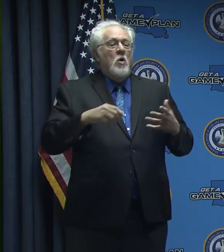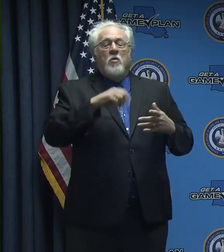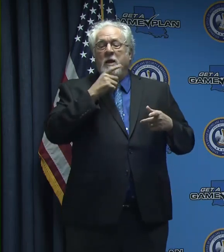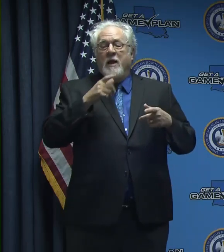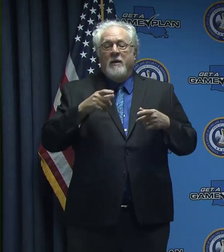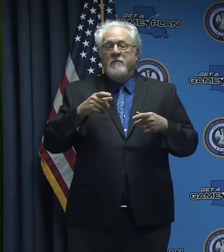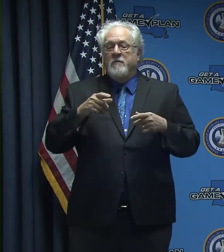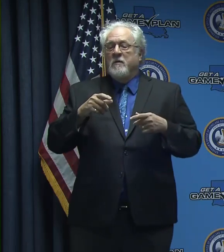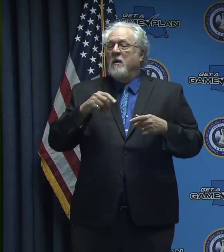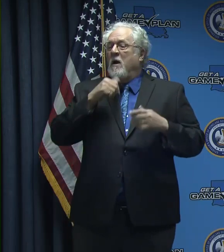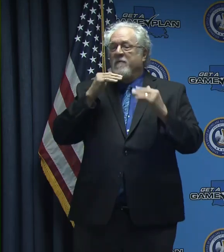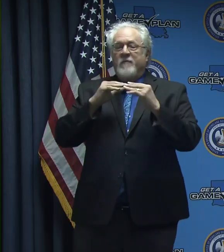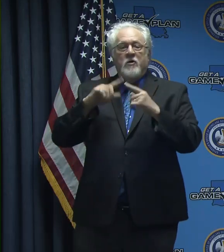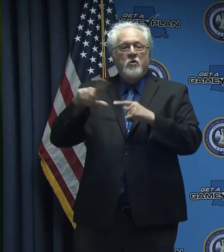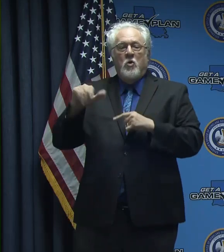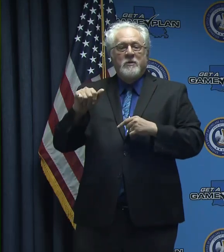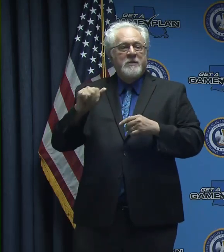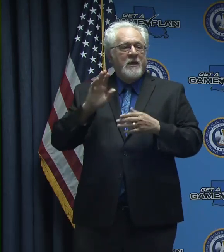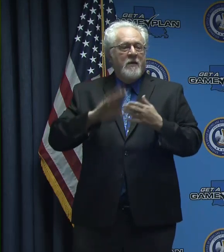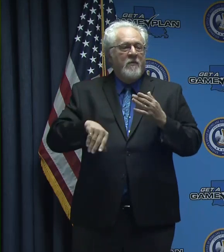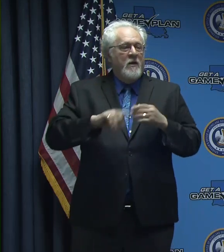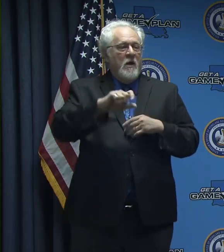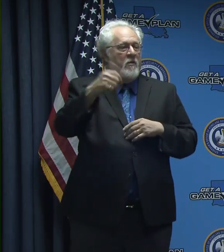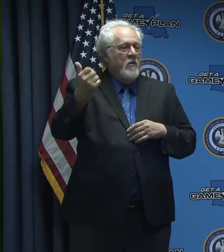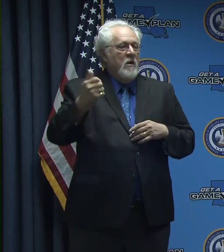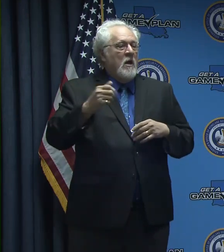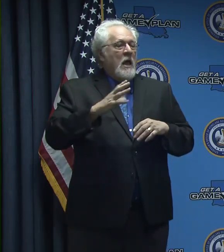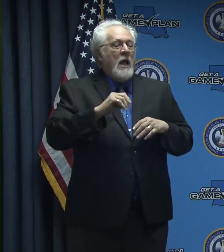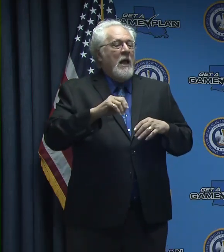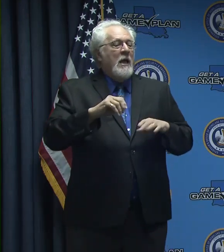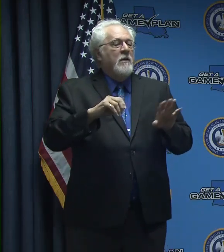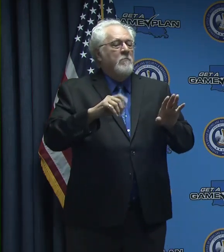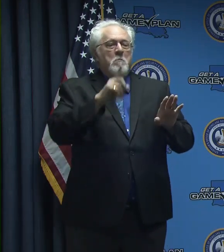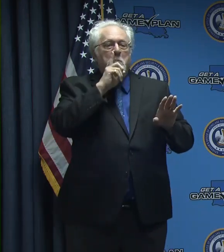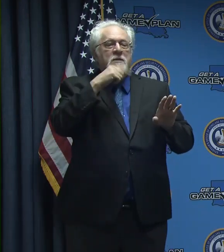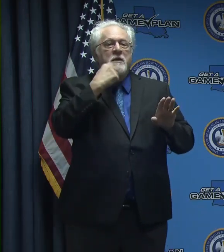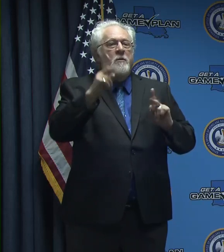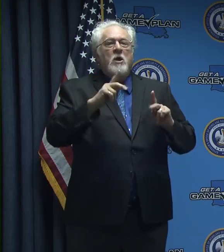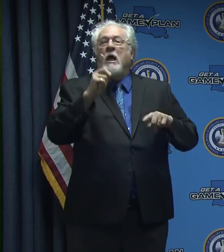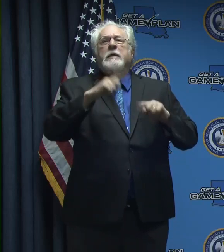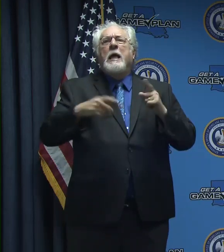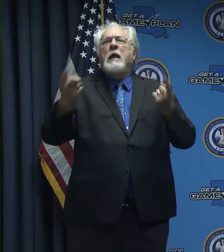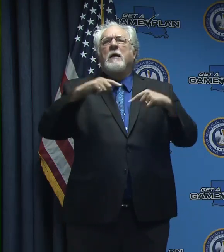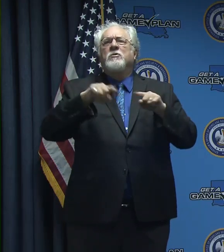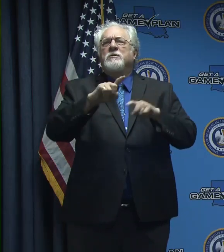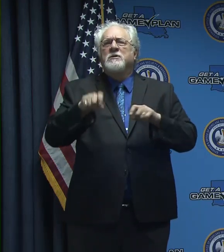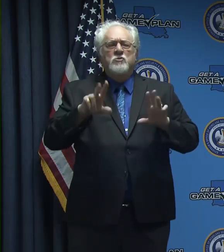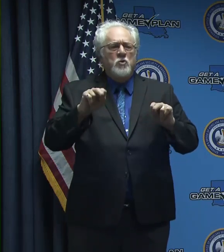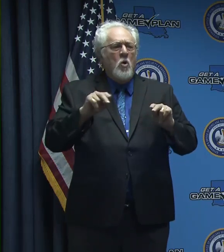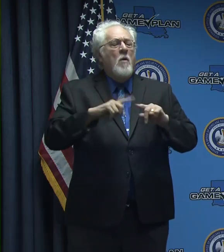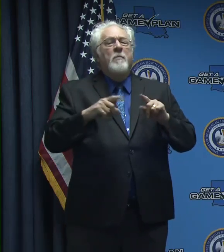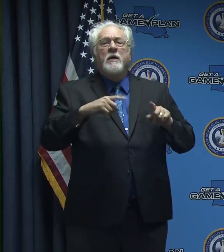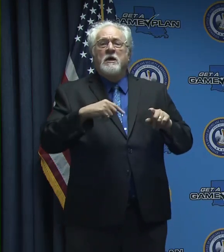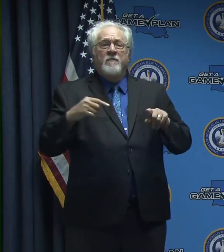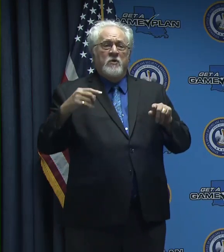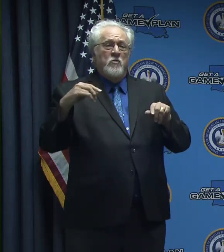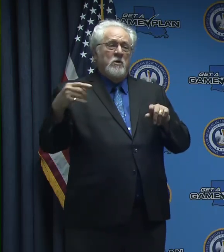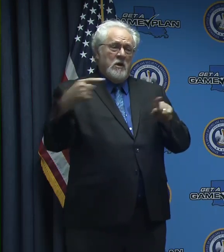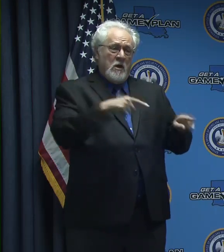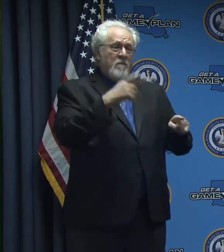treating Louisiana residents any differently, and they're not telling people that you can't come to Texas. What they're saying is, if you're going to be here for less than 14